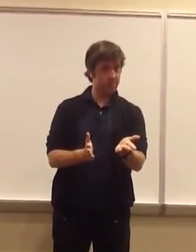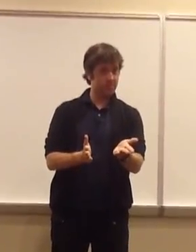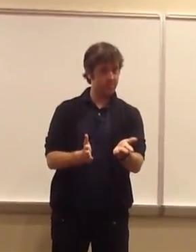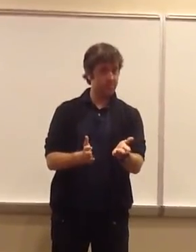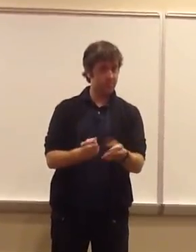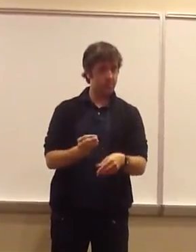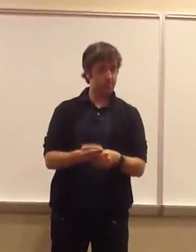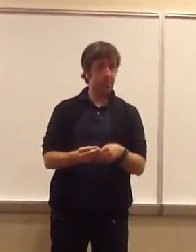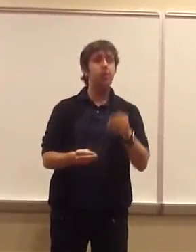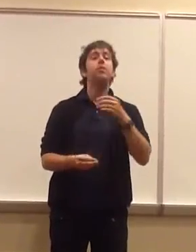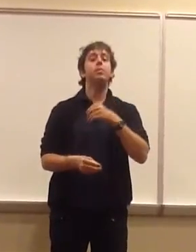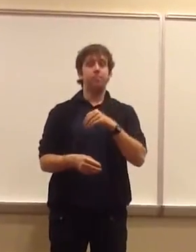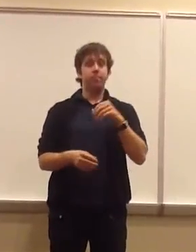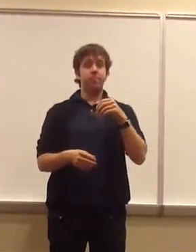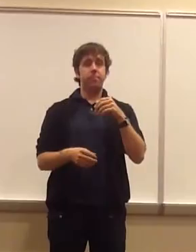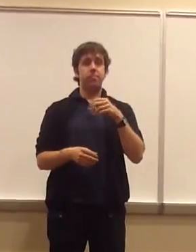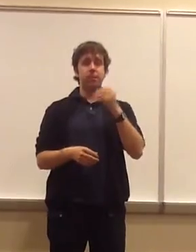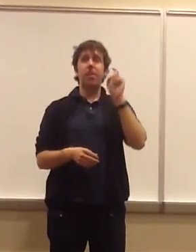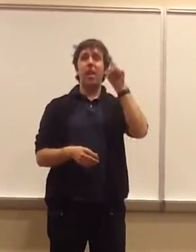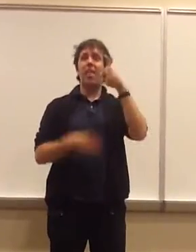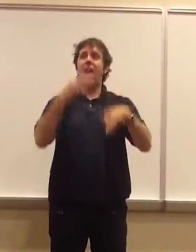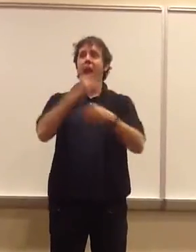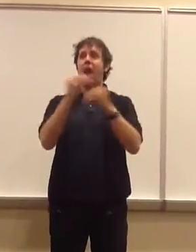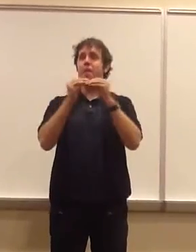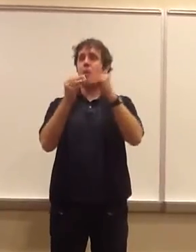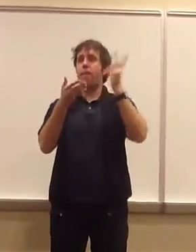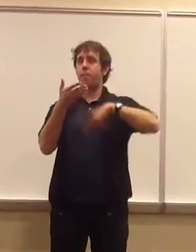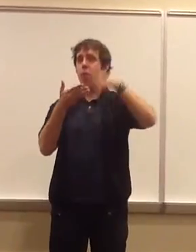Do I have it, Amy? Anything else?